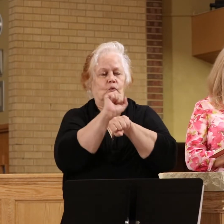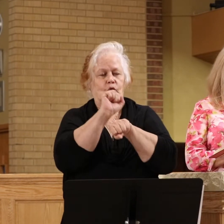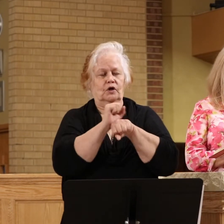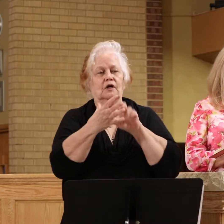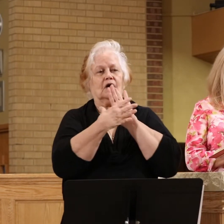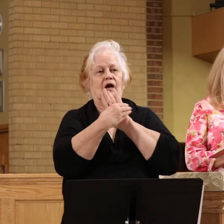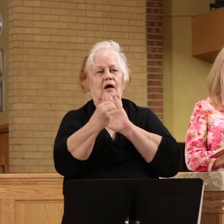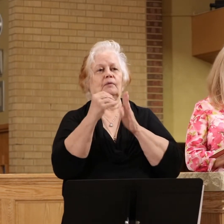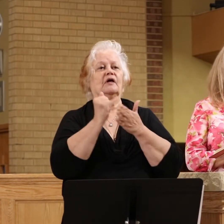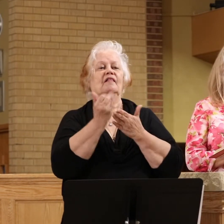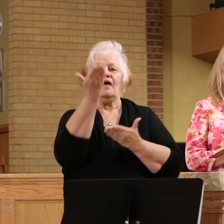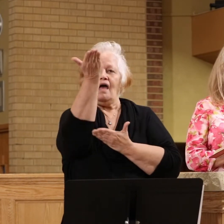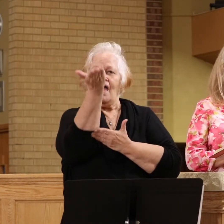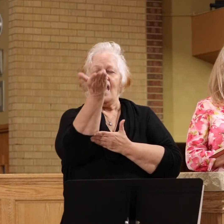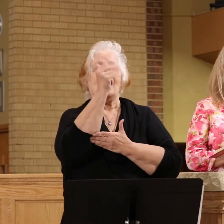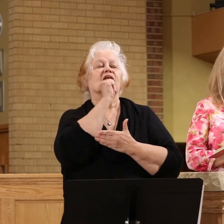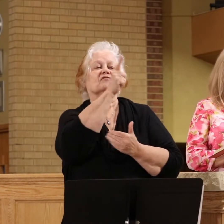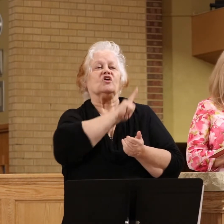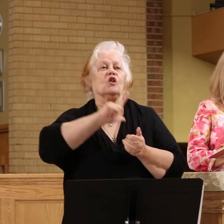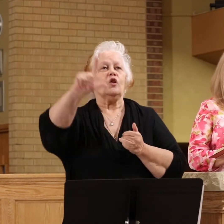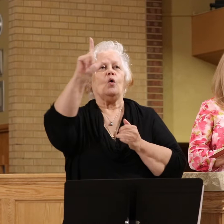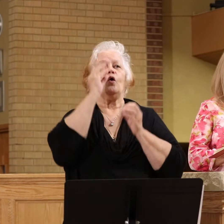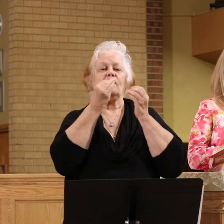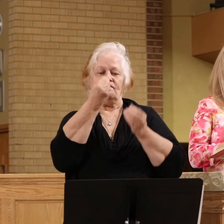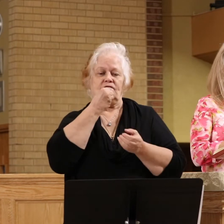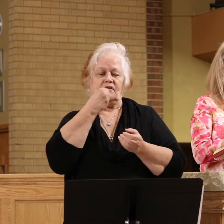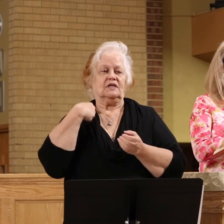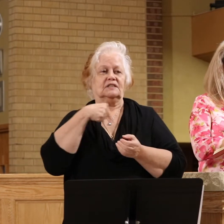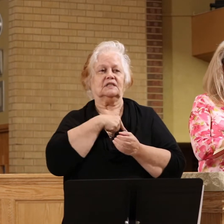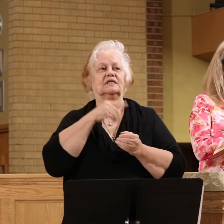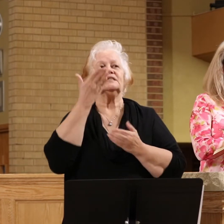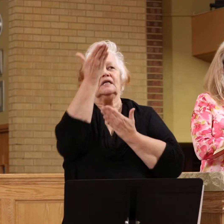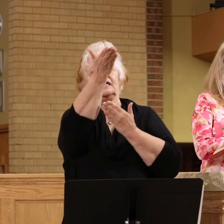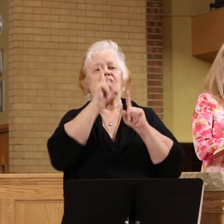of the Lord feeds us. He answers all our needs.